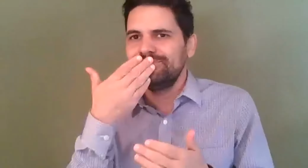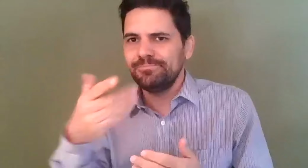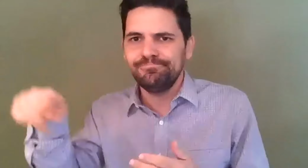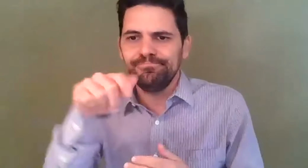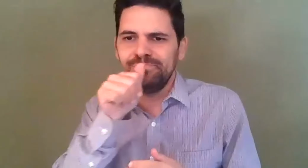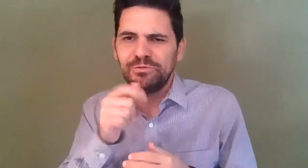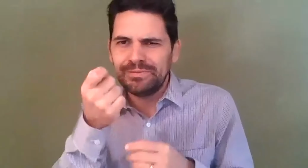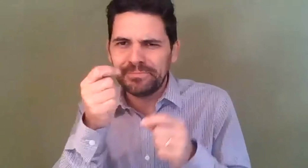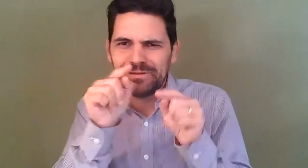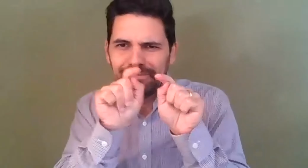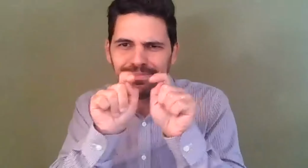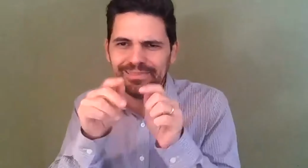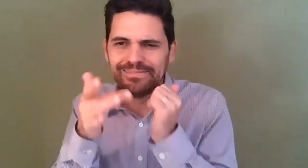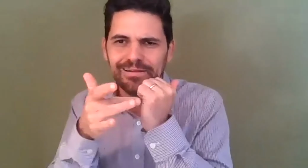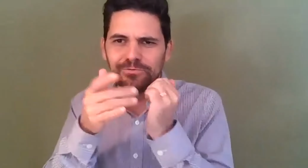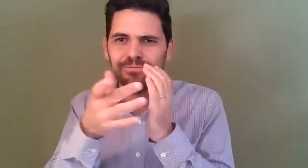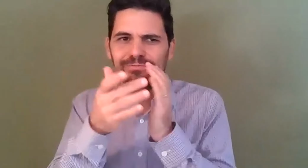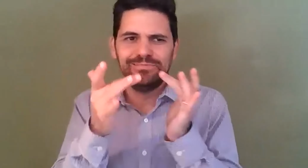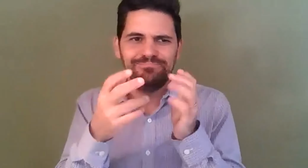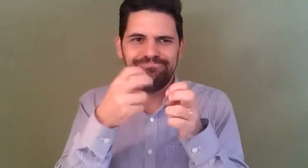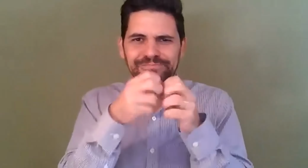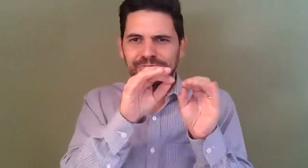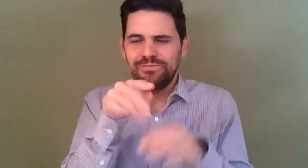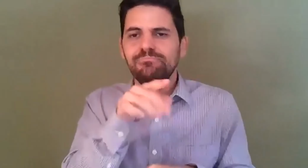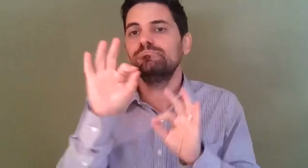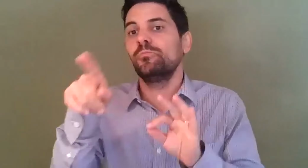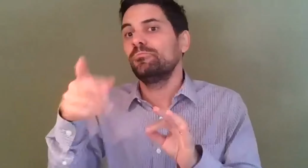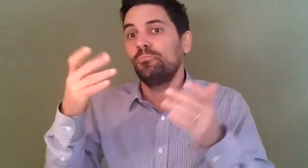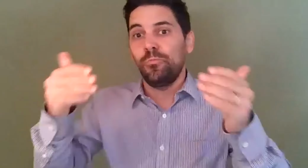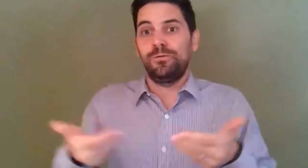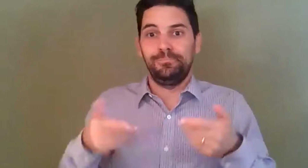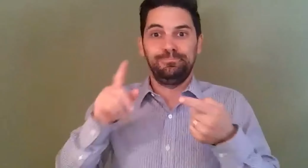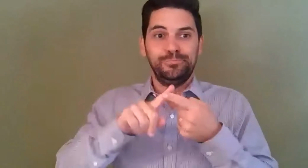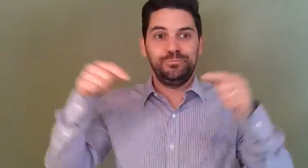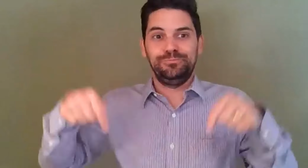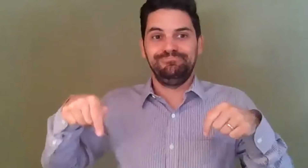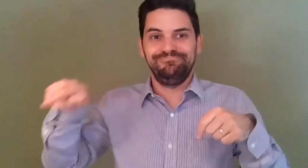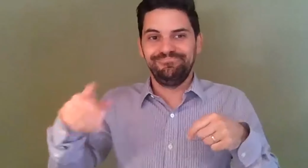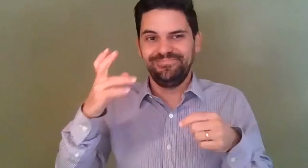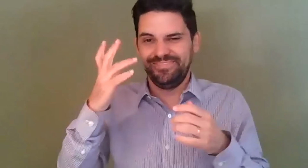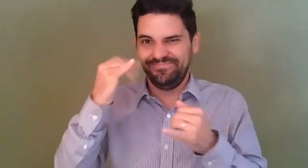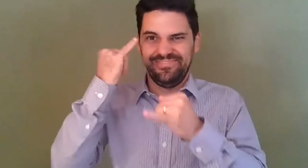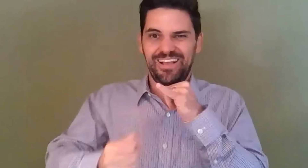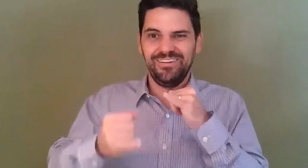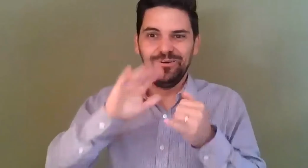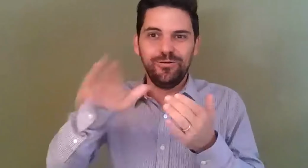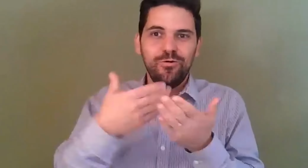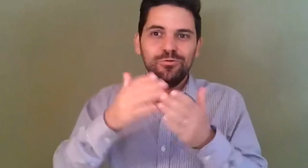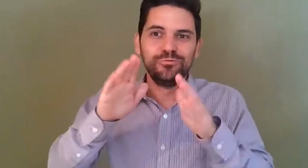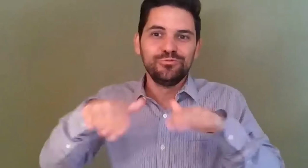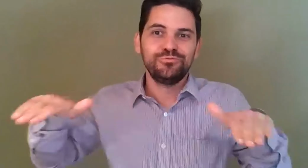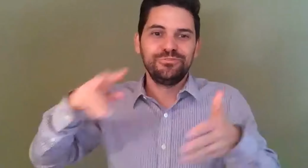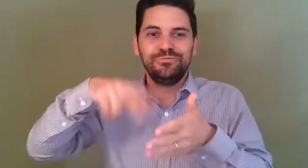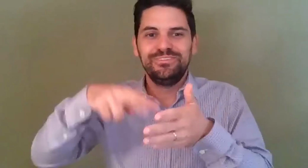Hello. Thank you, Michelle. Thank you, everyone, for a little bit of for your patience. We have some technological issues, tech